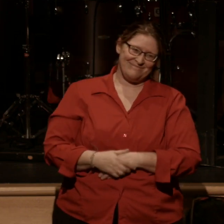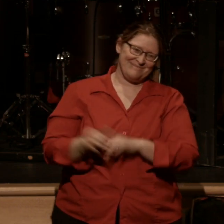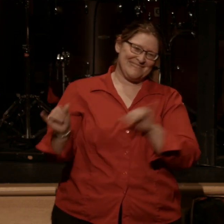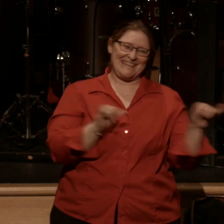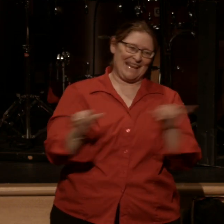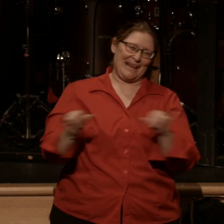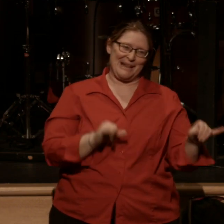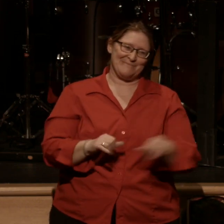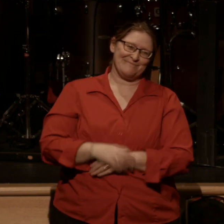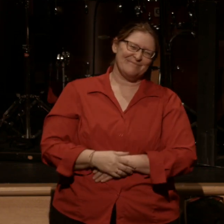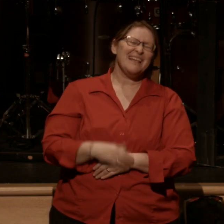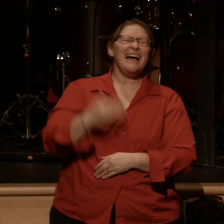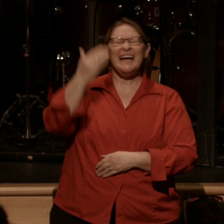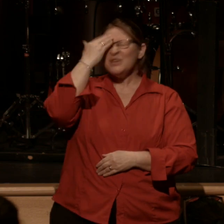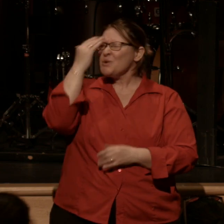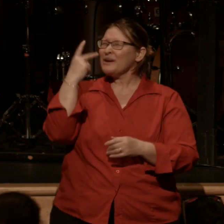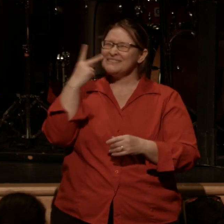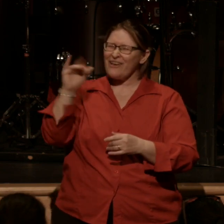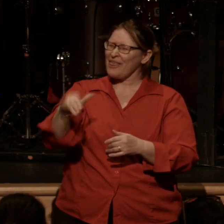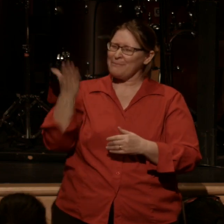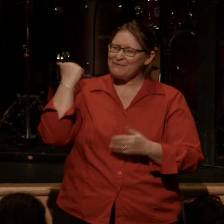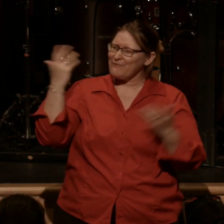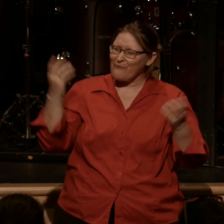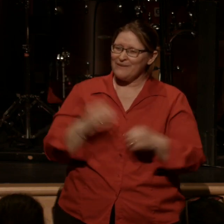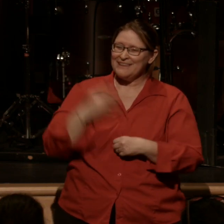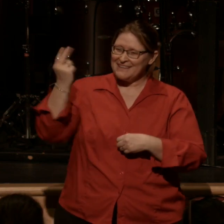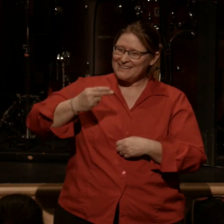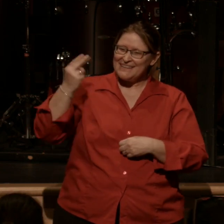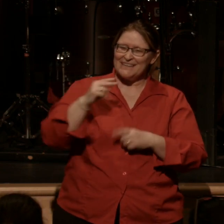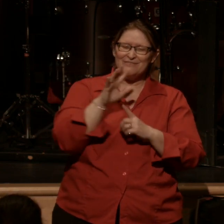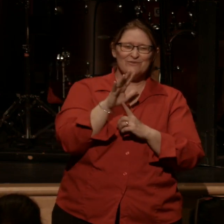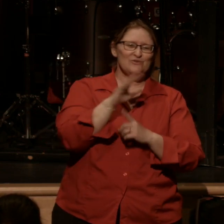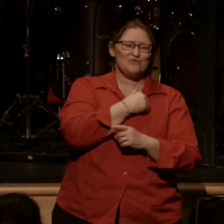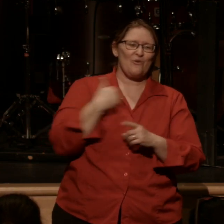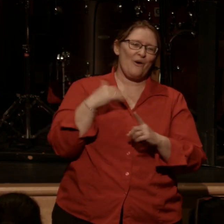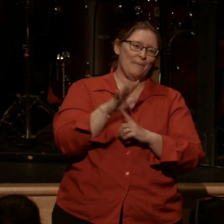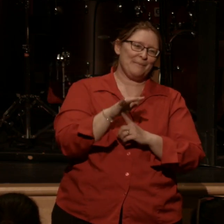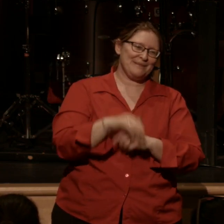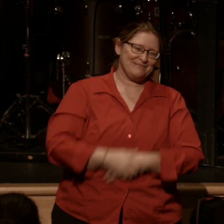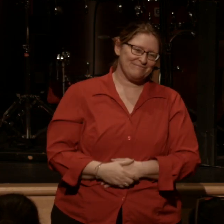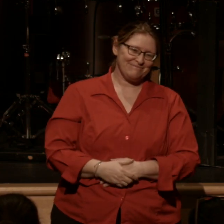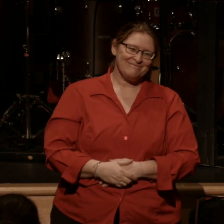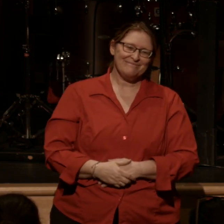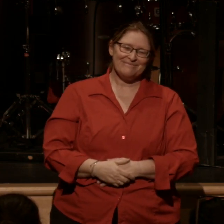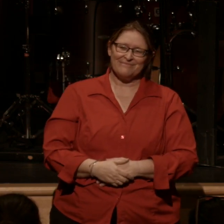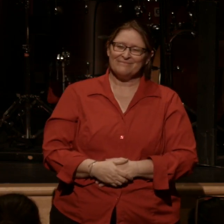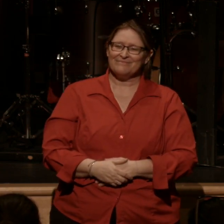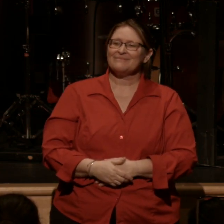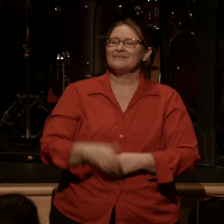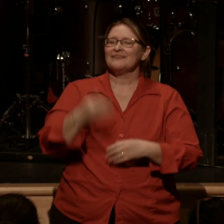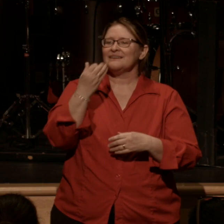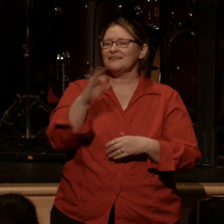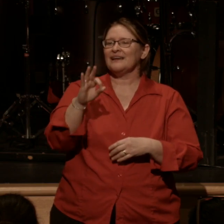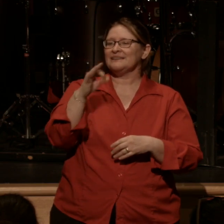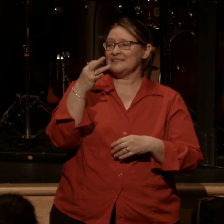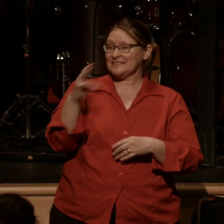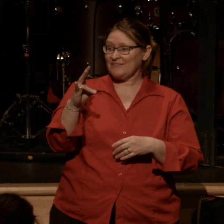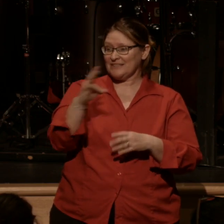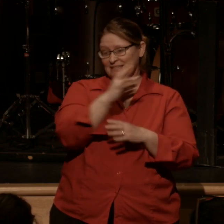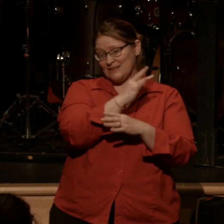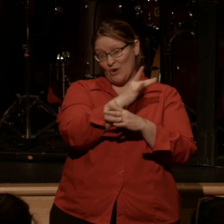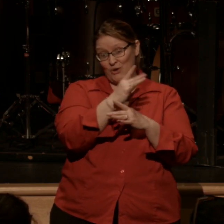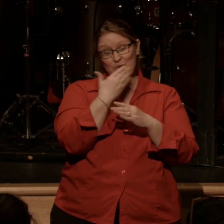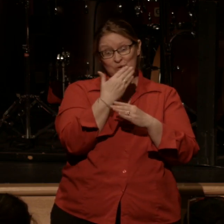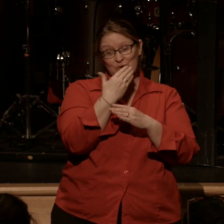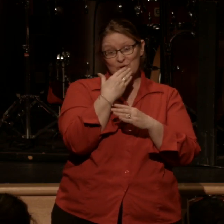I knew I'd seen it before. This is the history of the Toronto Maple Leafs. Things begin in 1917 and they go so